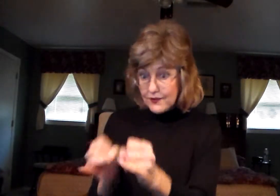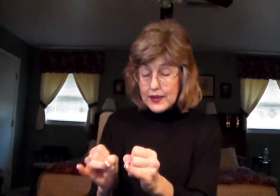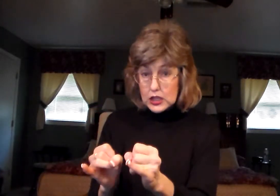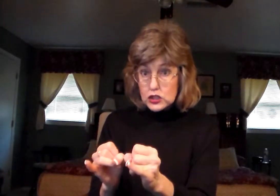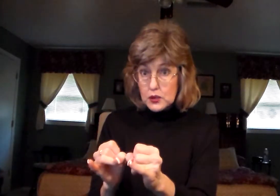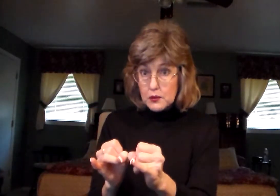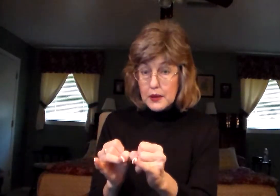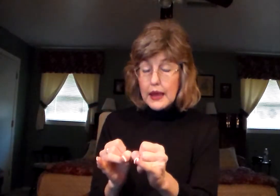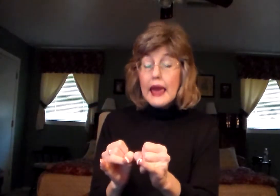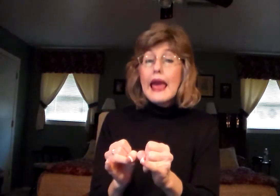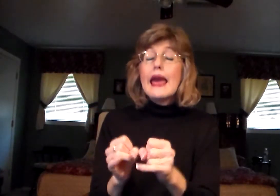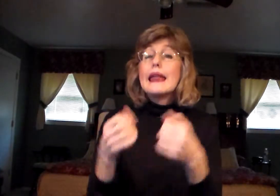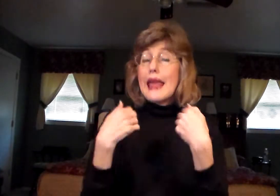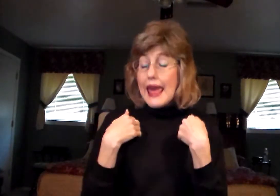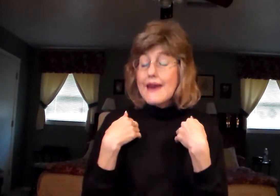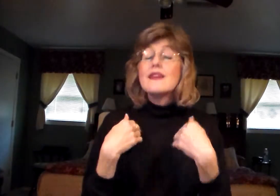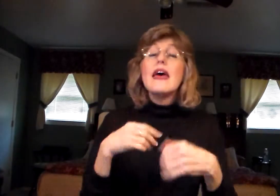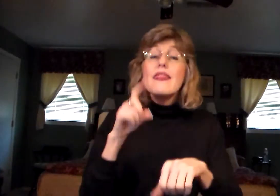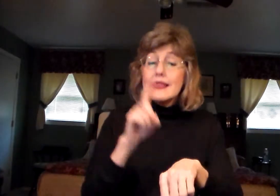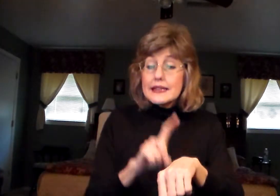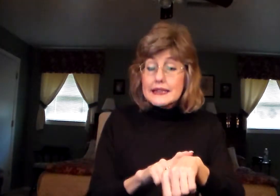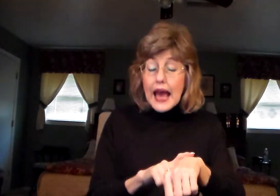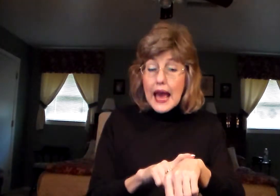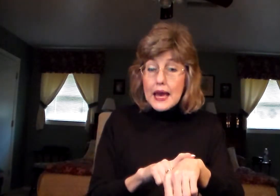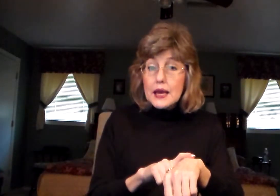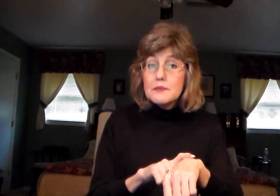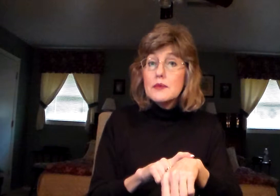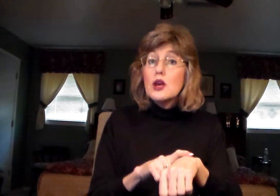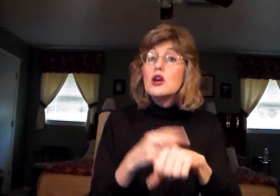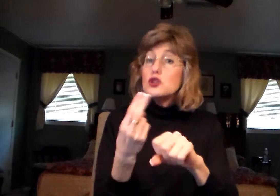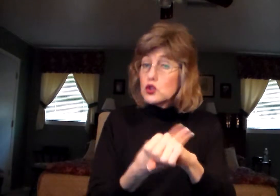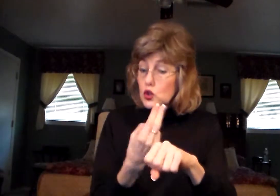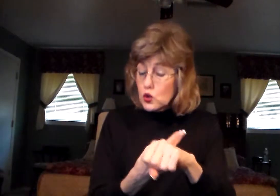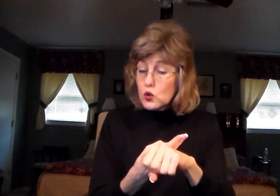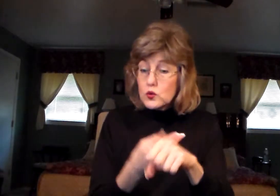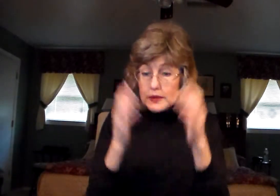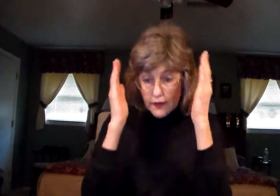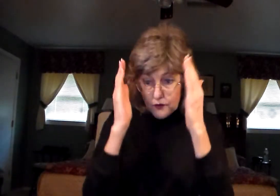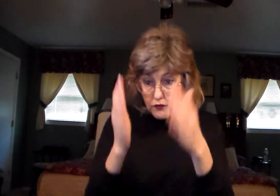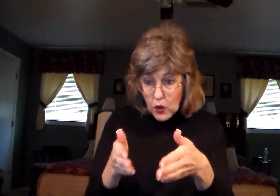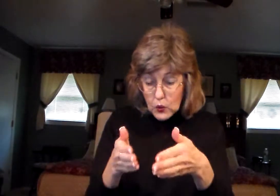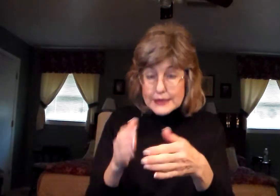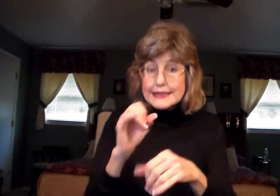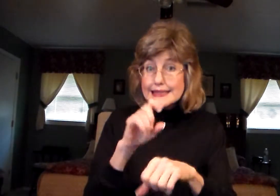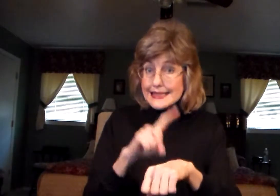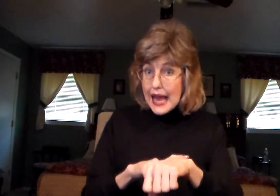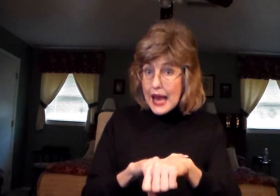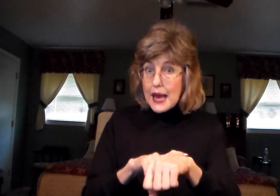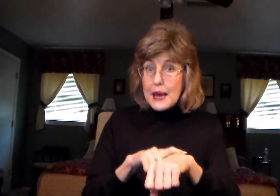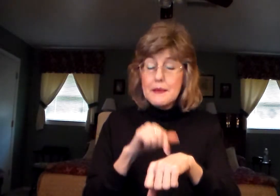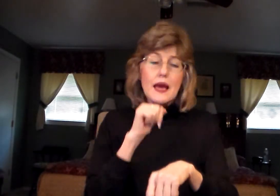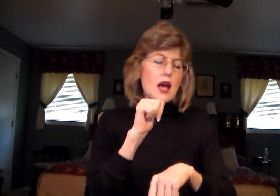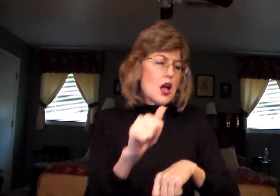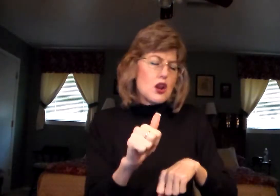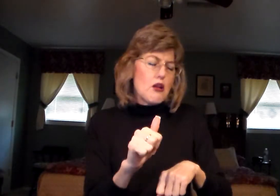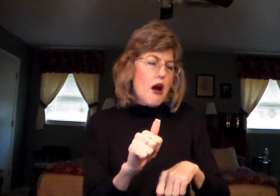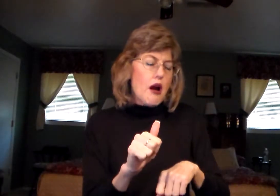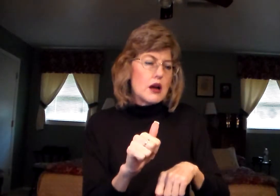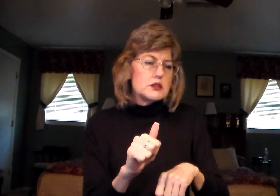more time in the classroom with the students, rather than spending a lot of that classroom time just presenting.